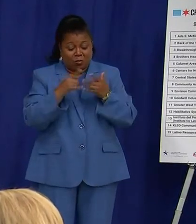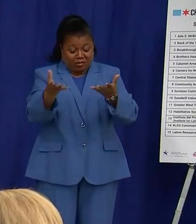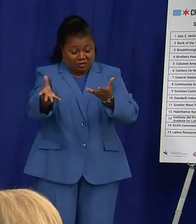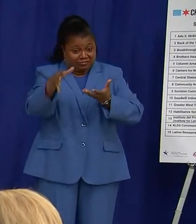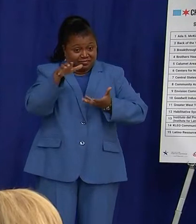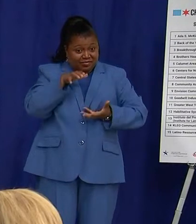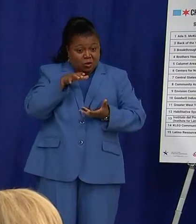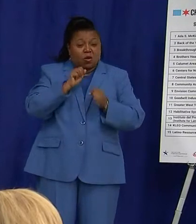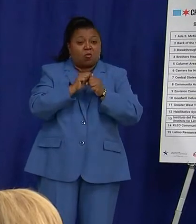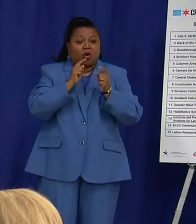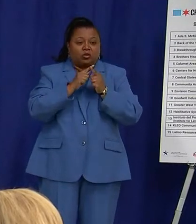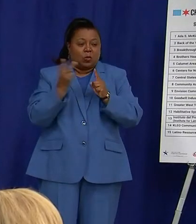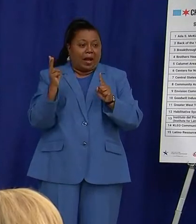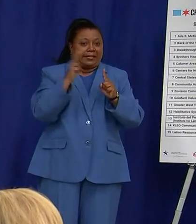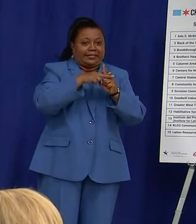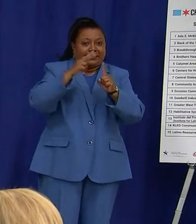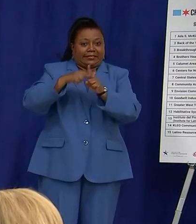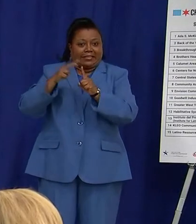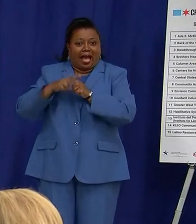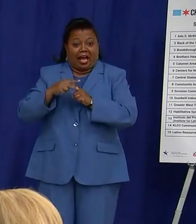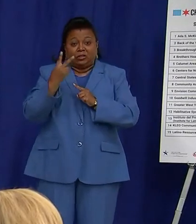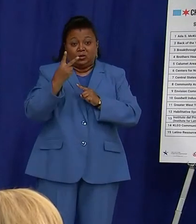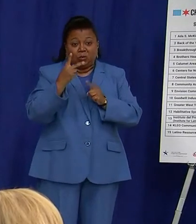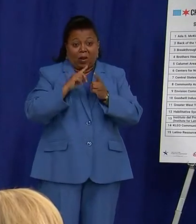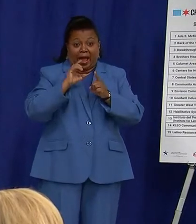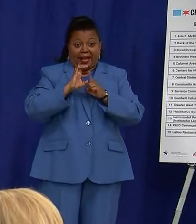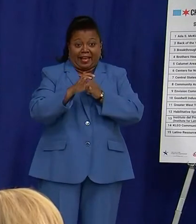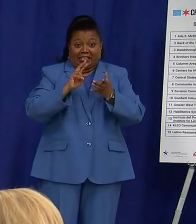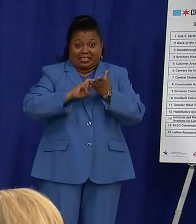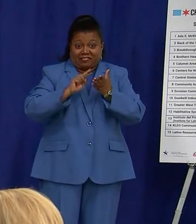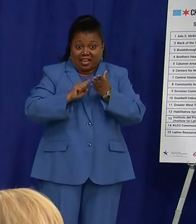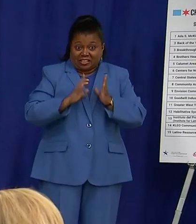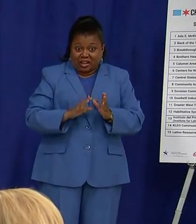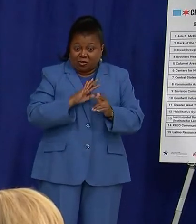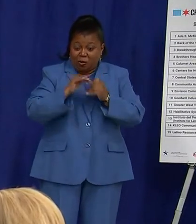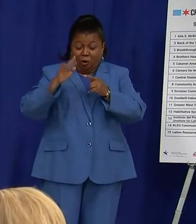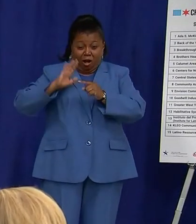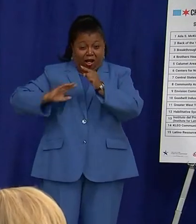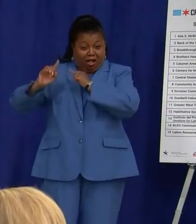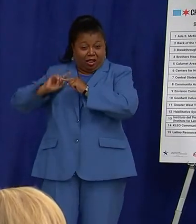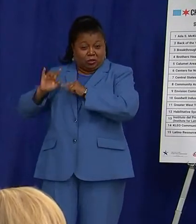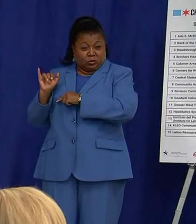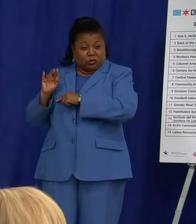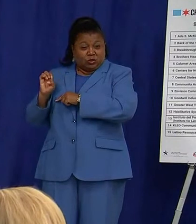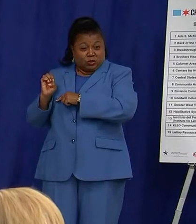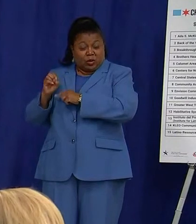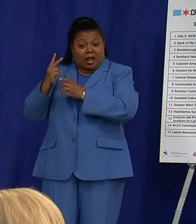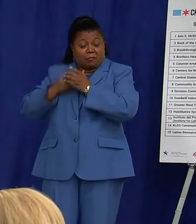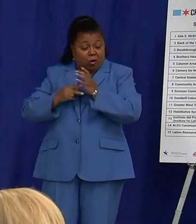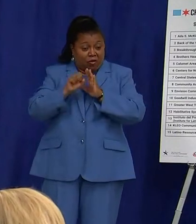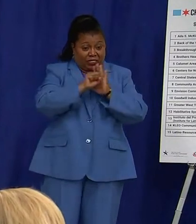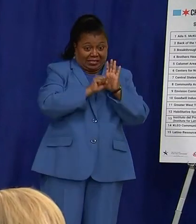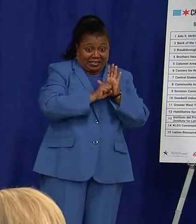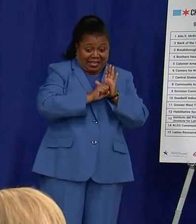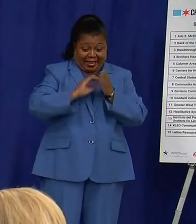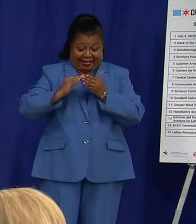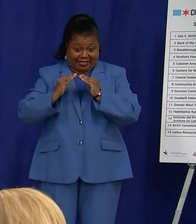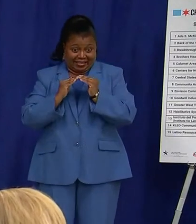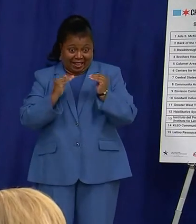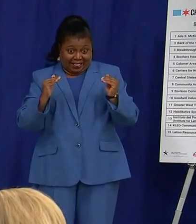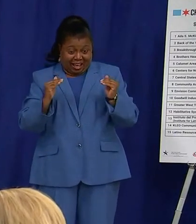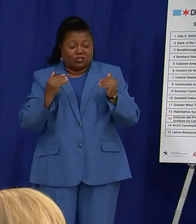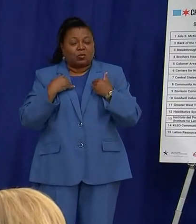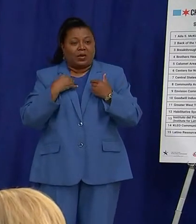come in, we work to assign to our case investigators. And all the way going back to June, at both the state and the city